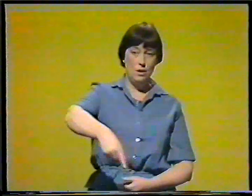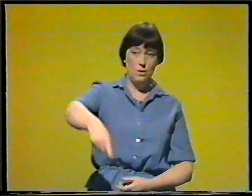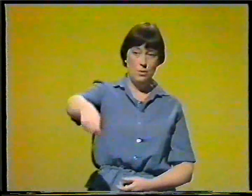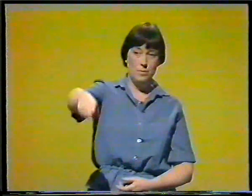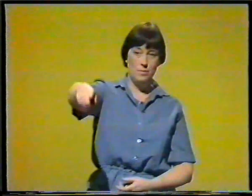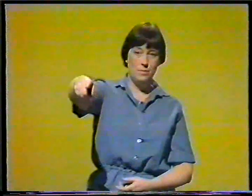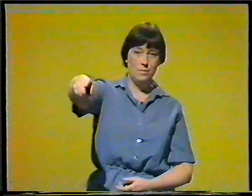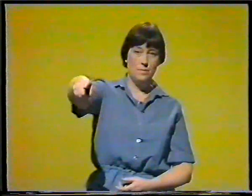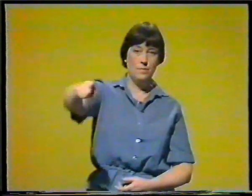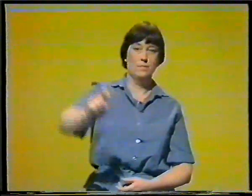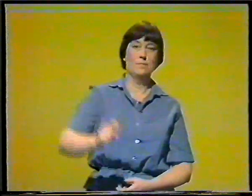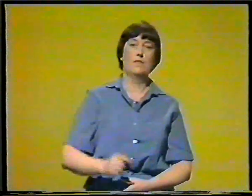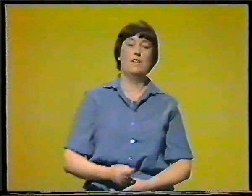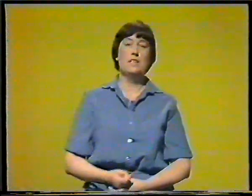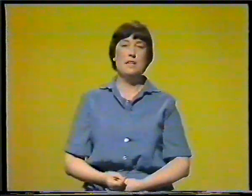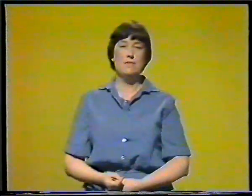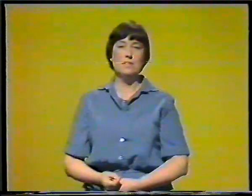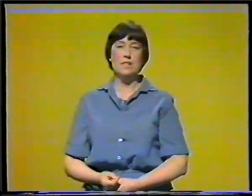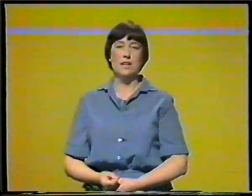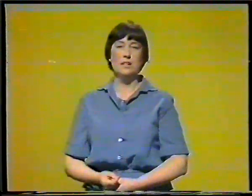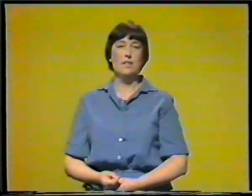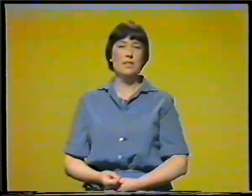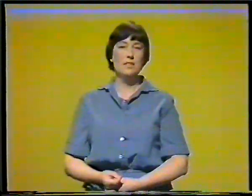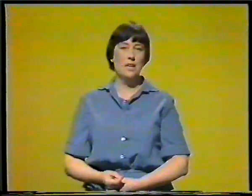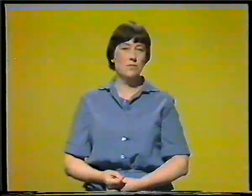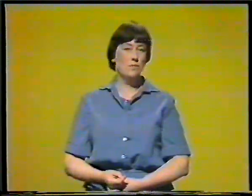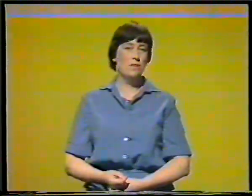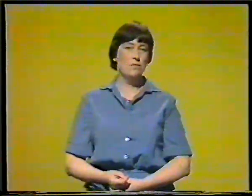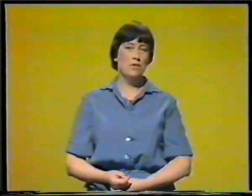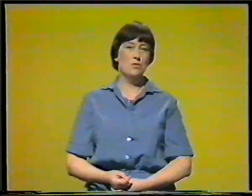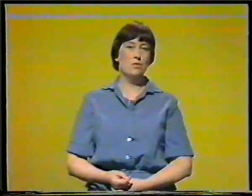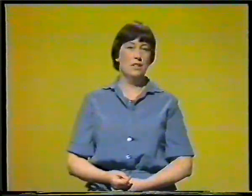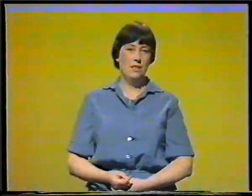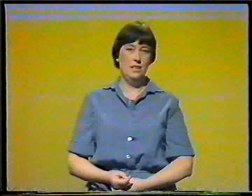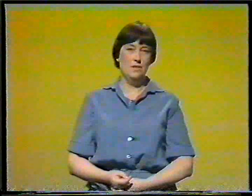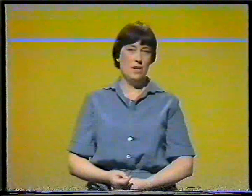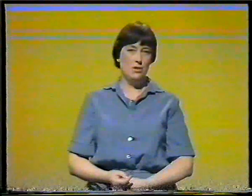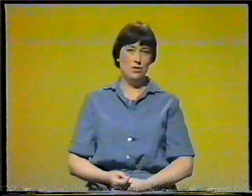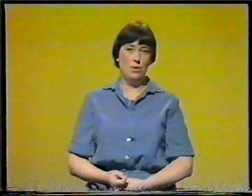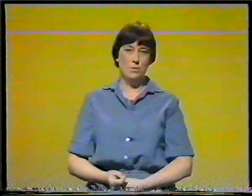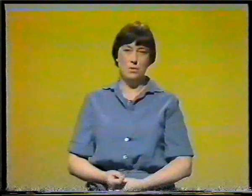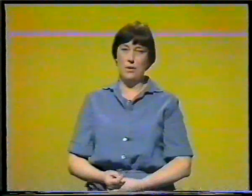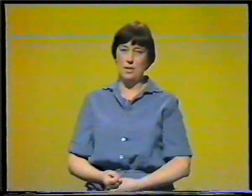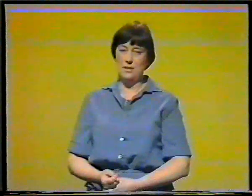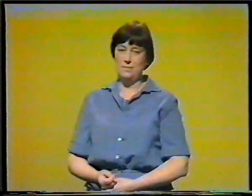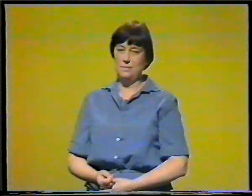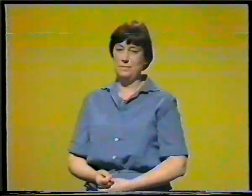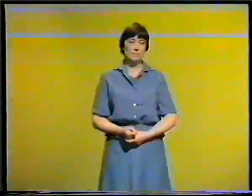Go. Very definite sign, taken from the individual in the direction you want them to go in.